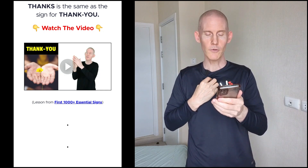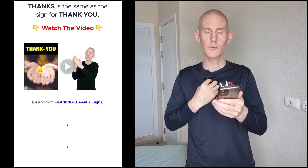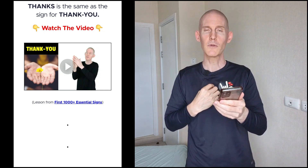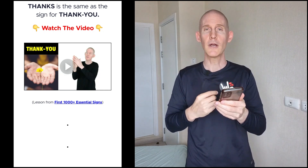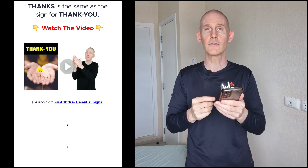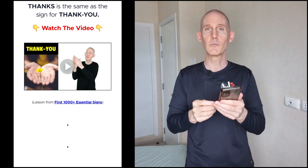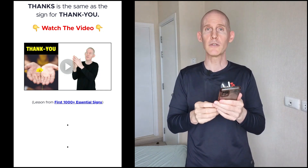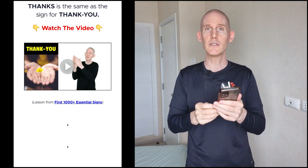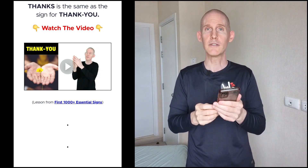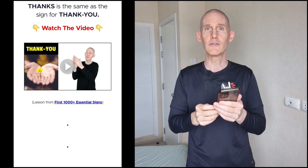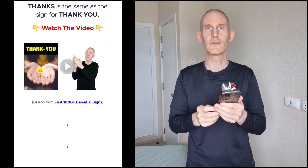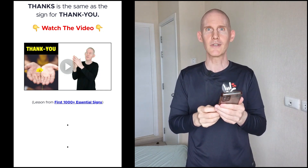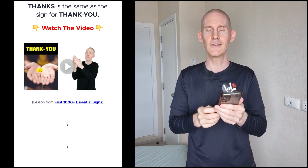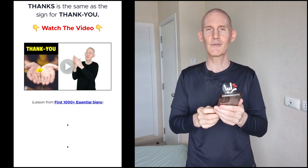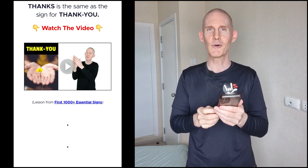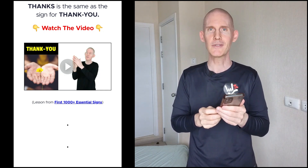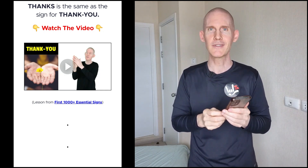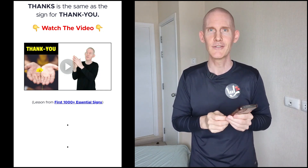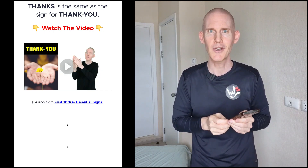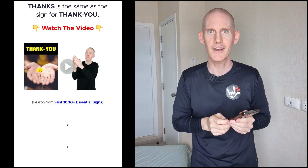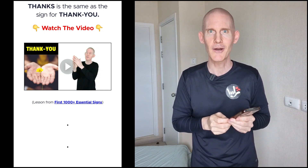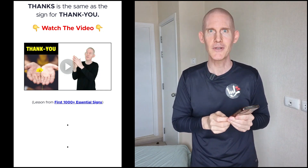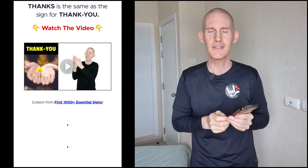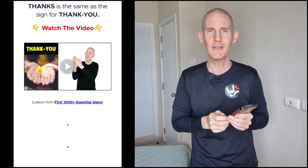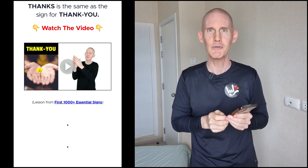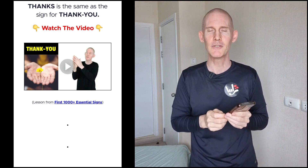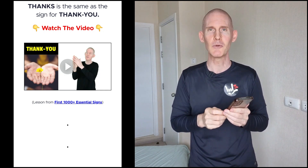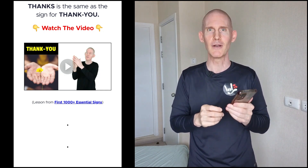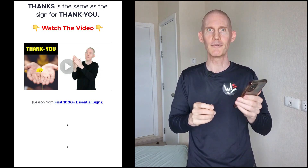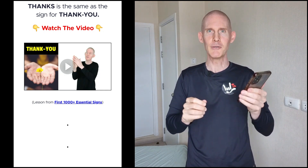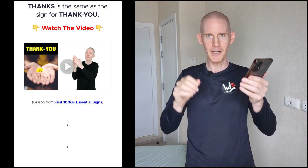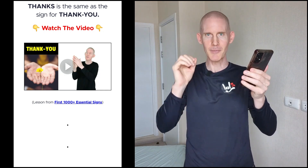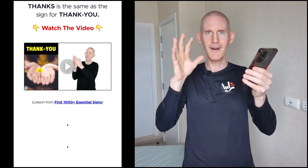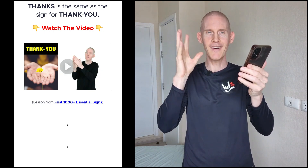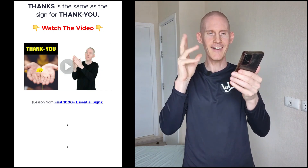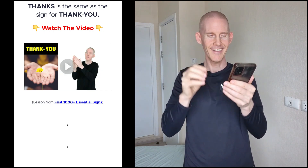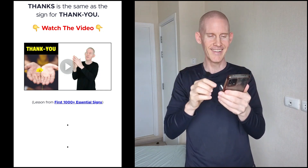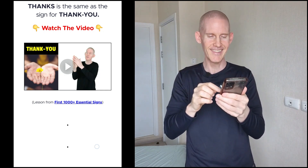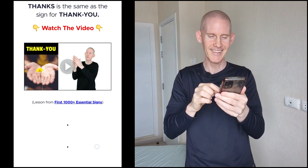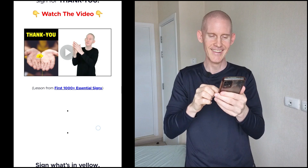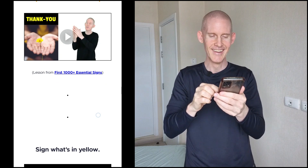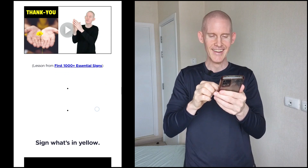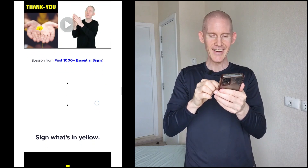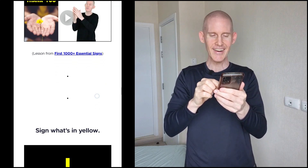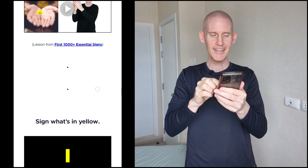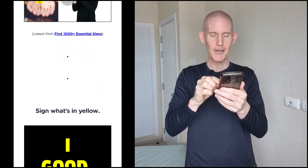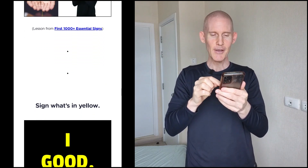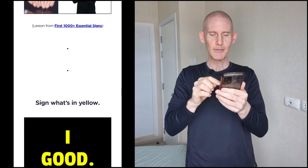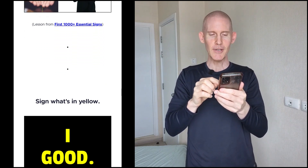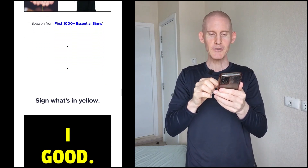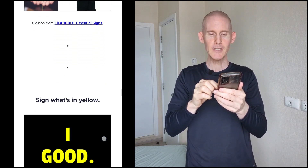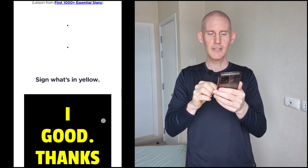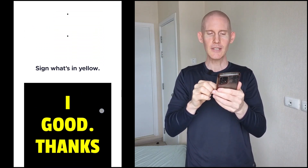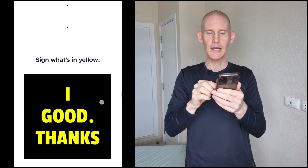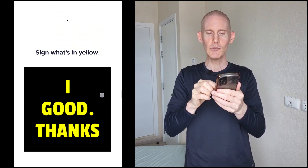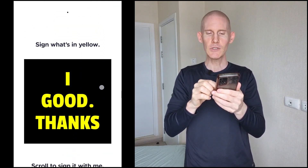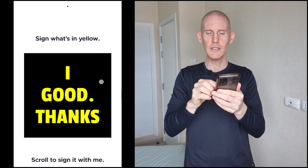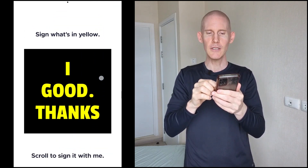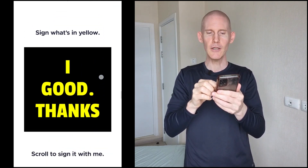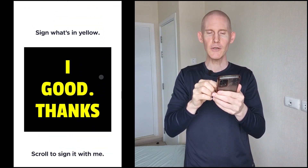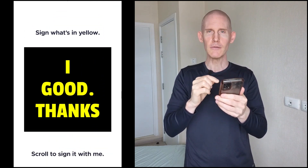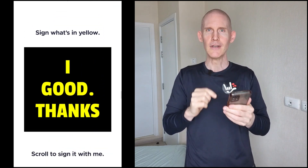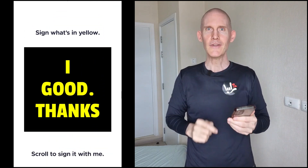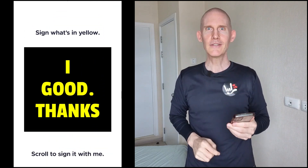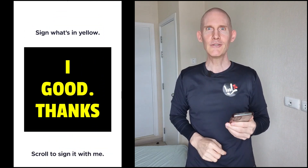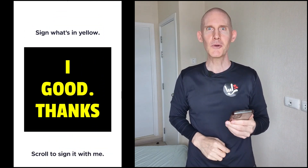our first 1000 plus essential signs course. Check it out, it's huge, it will level you up. All right, so now it says sign what's